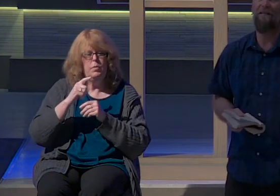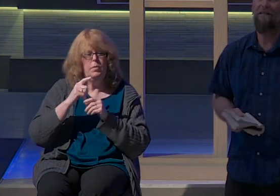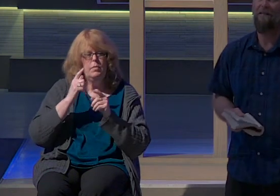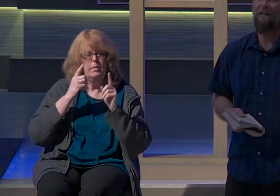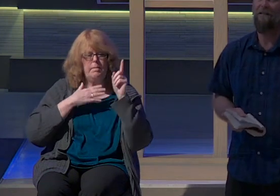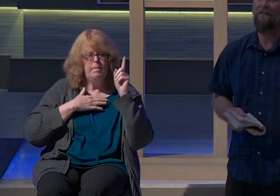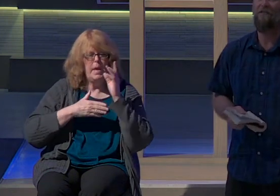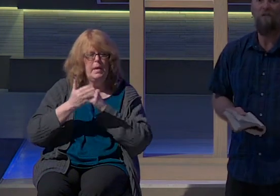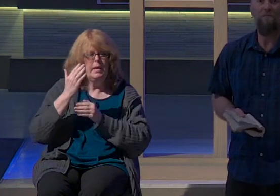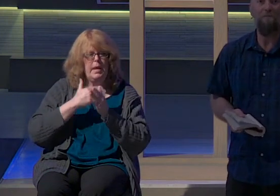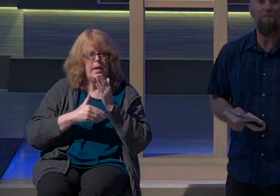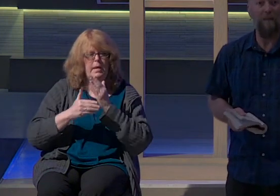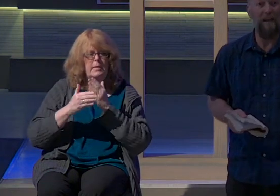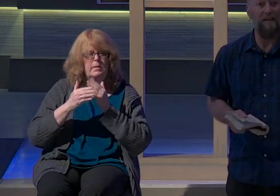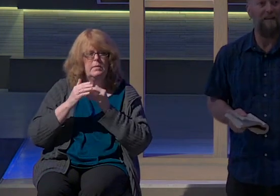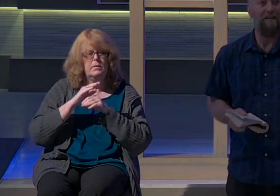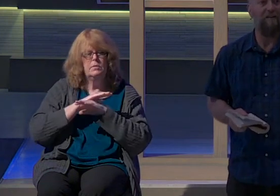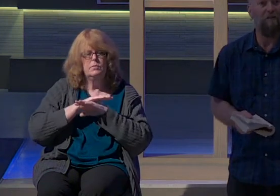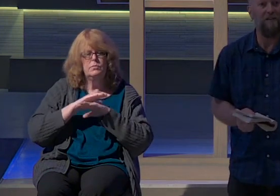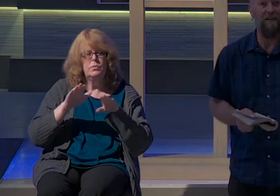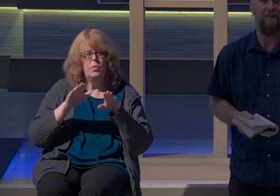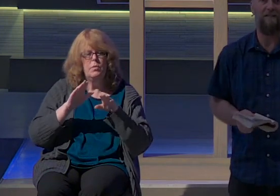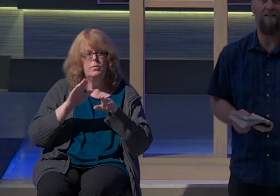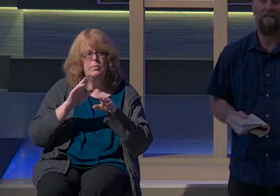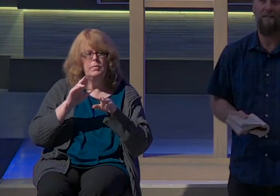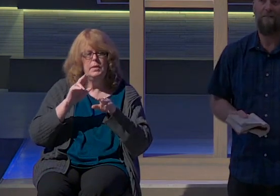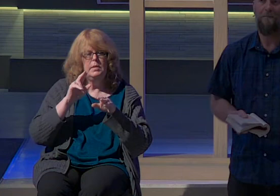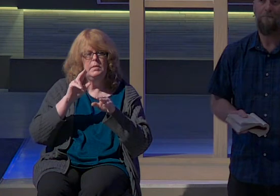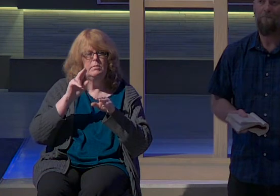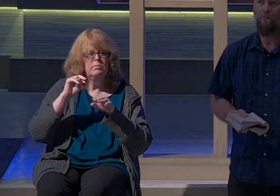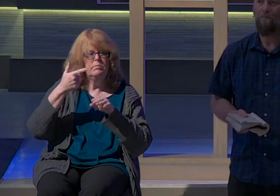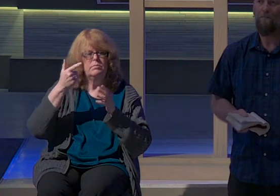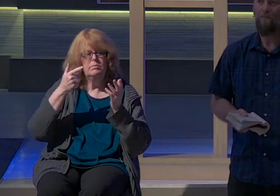hand. Don't be useless.